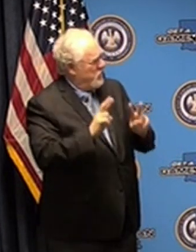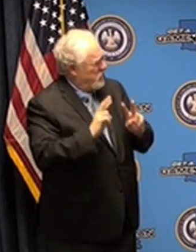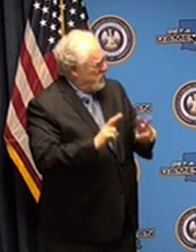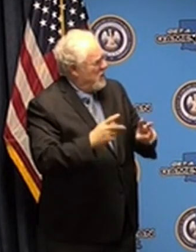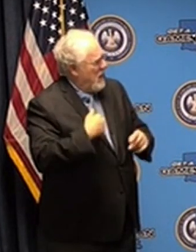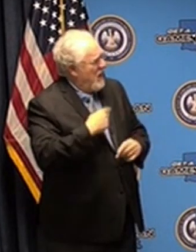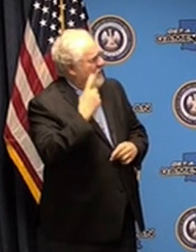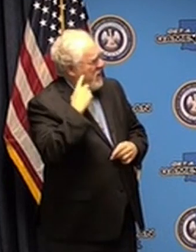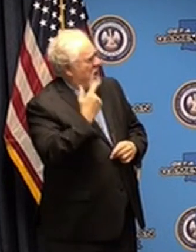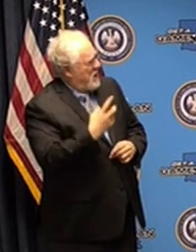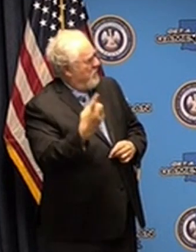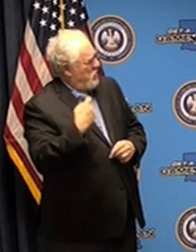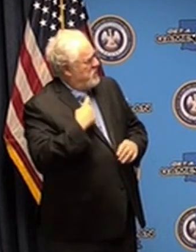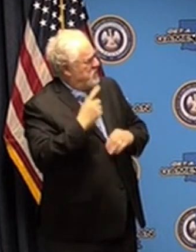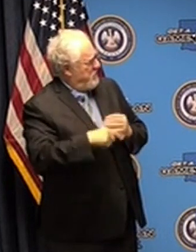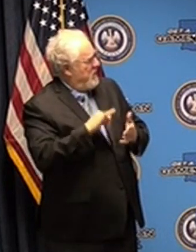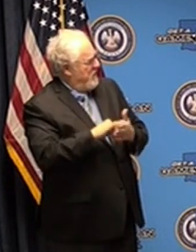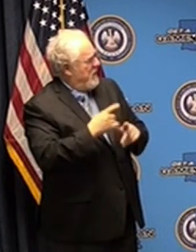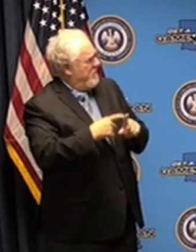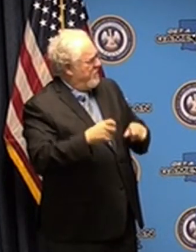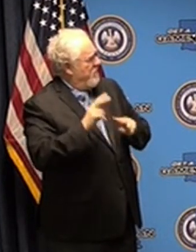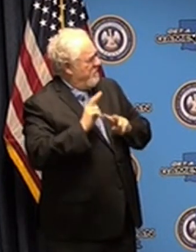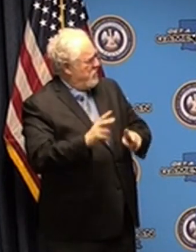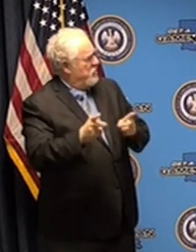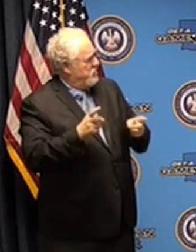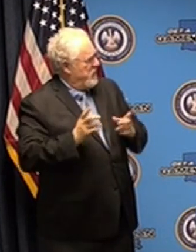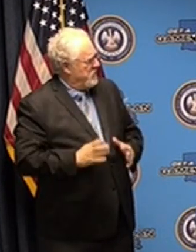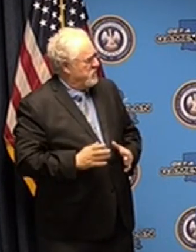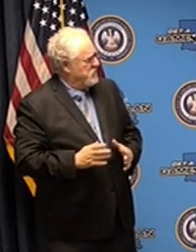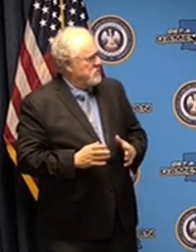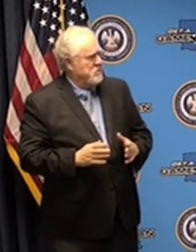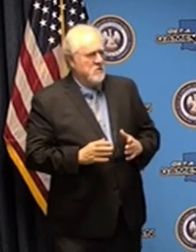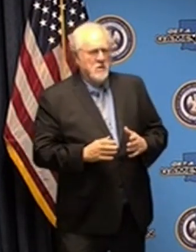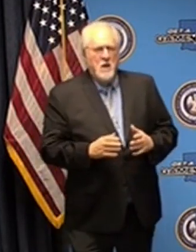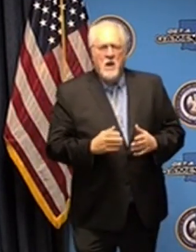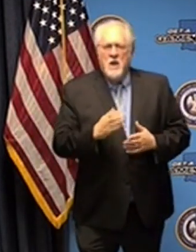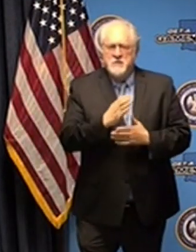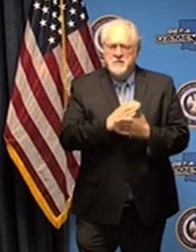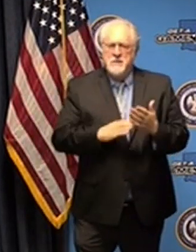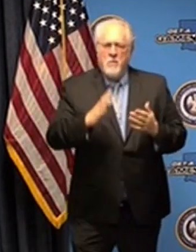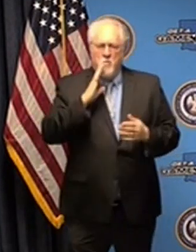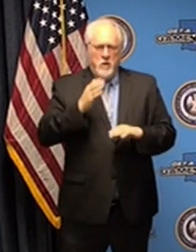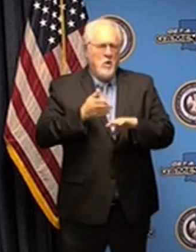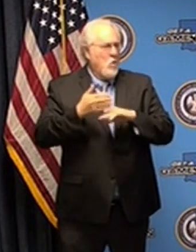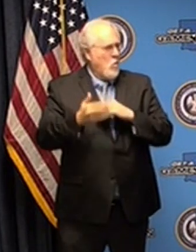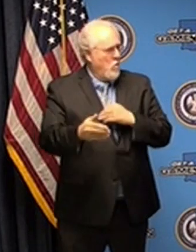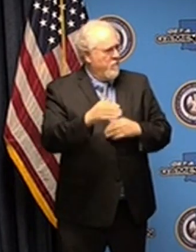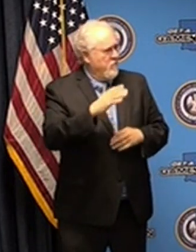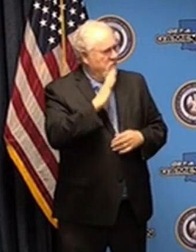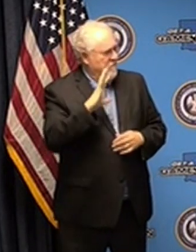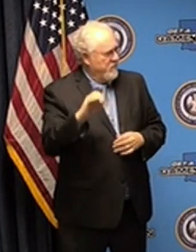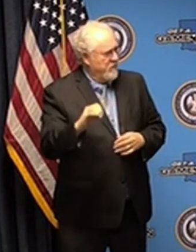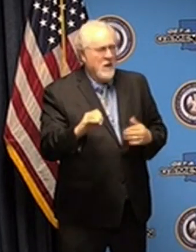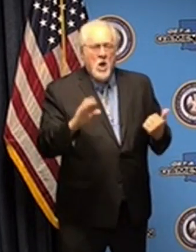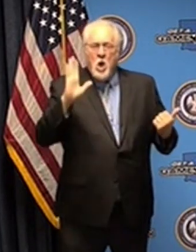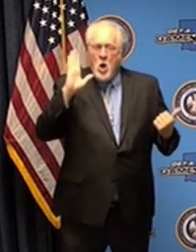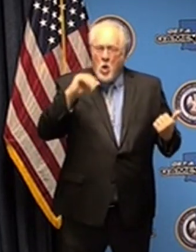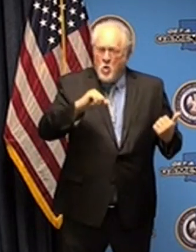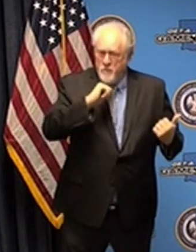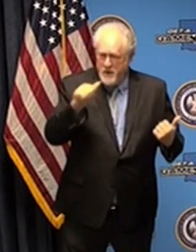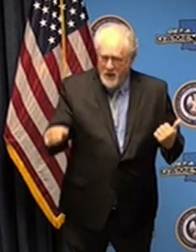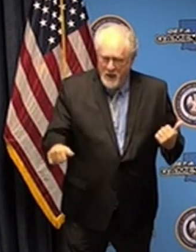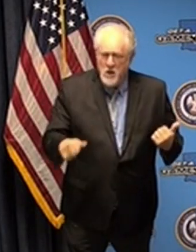funerals? I've actually had a couple of questions about that from funeral directors. Obviously, they're going to be over 50. Well, we would hope not.